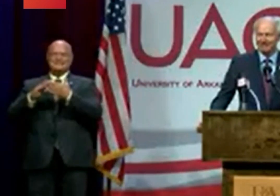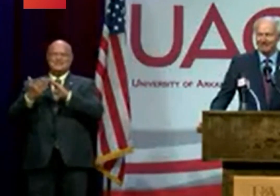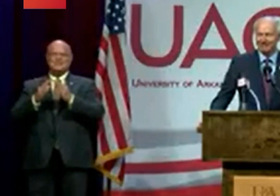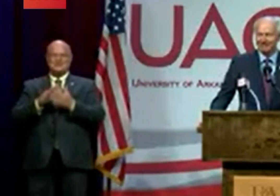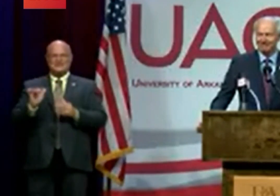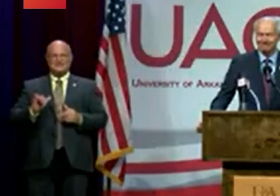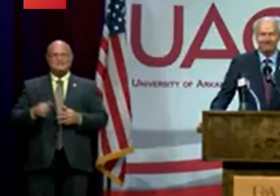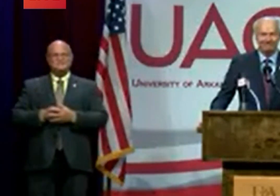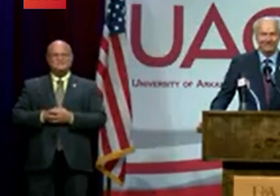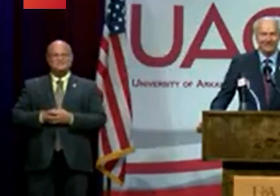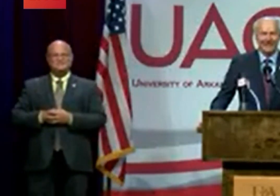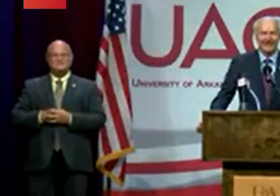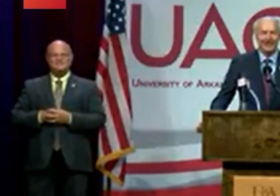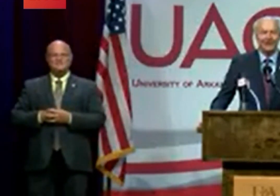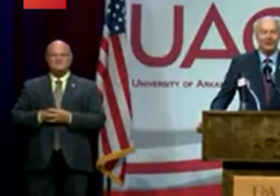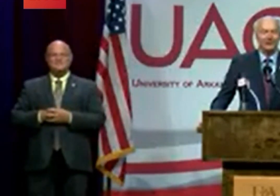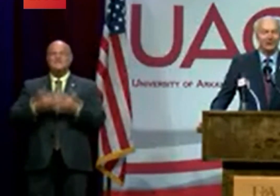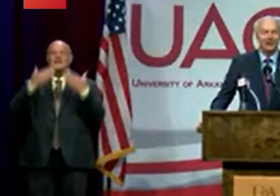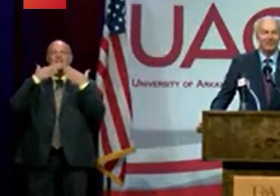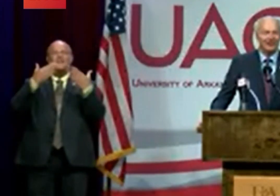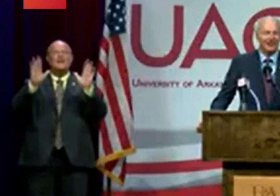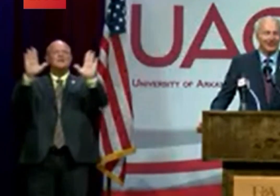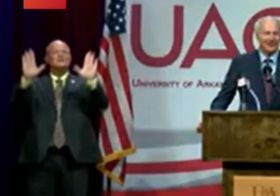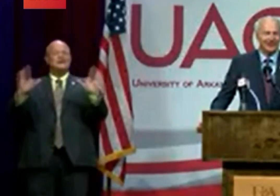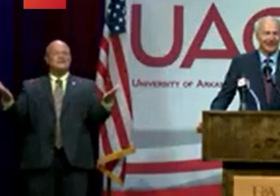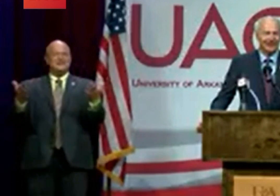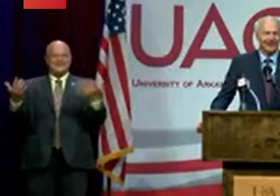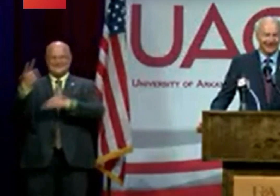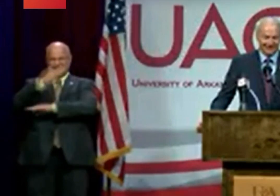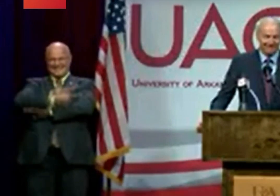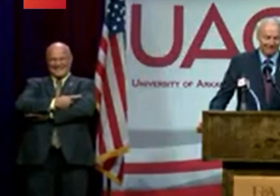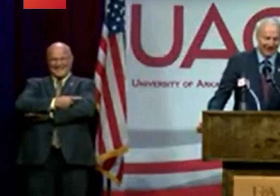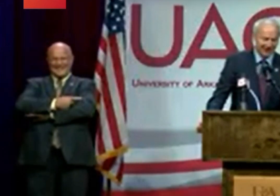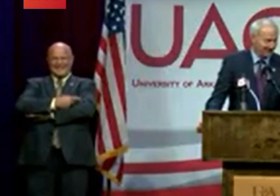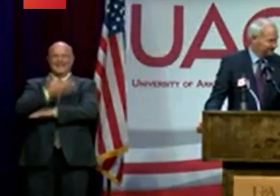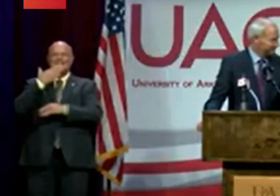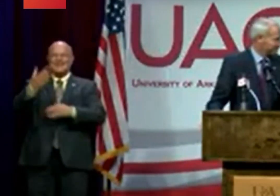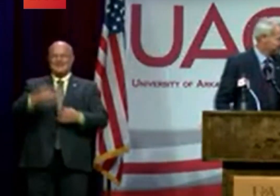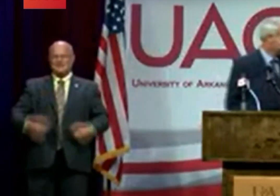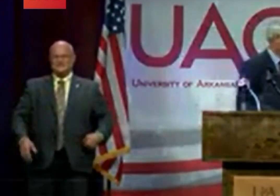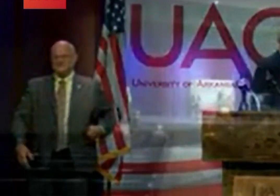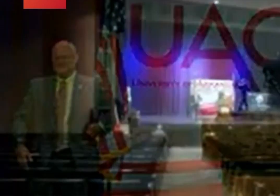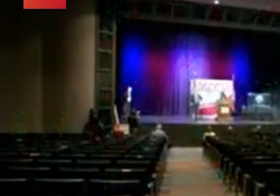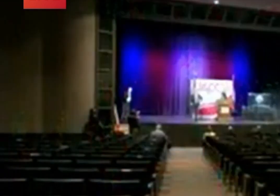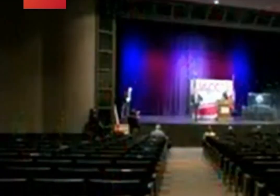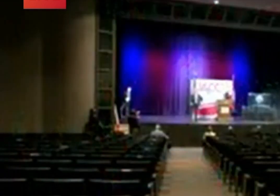community. Thank you. It's great to be here today. Thank you.